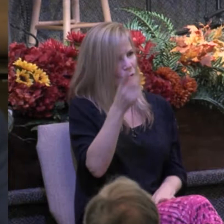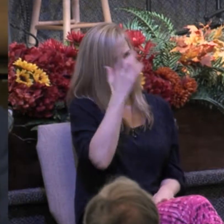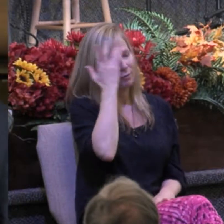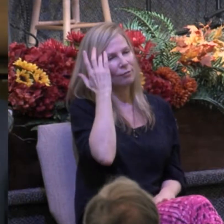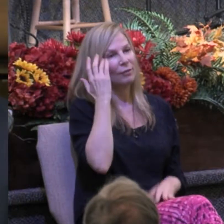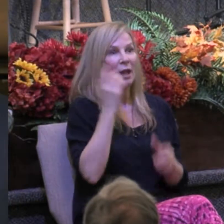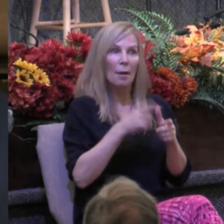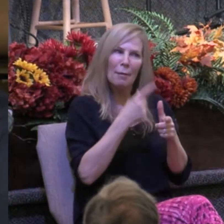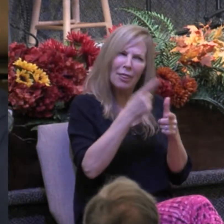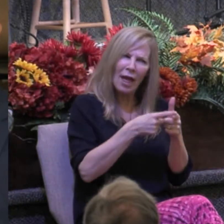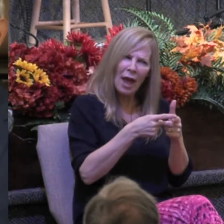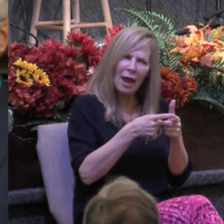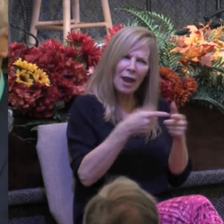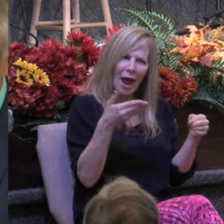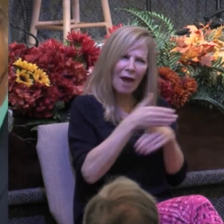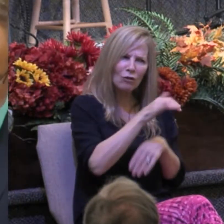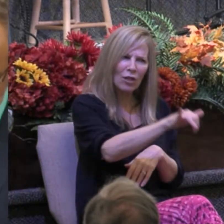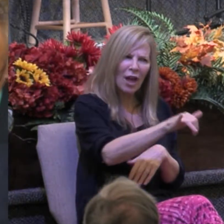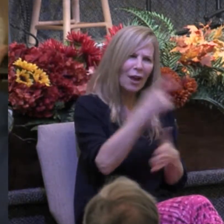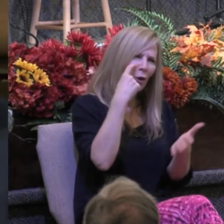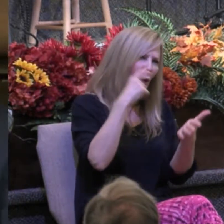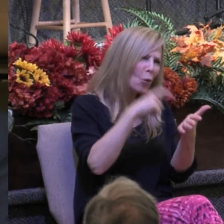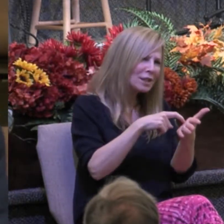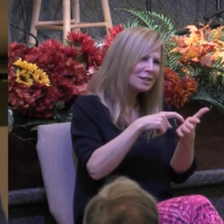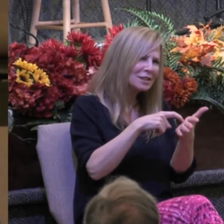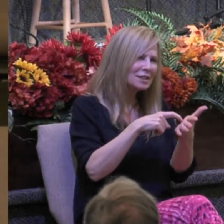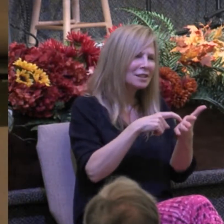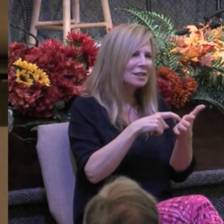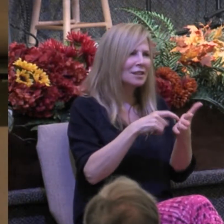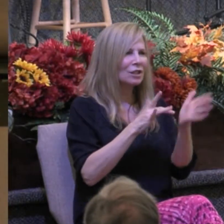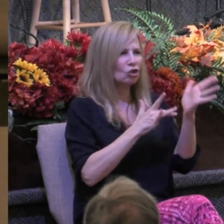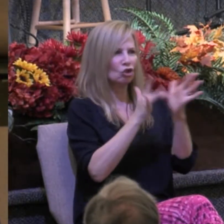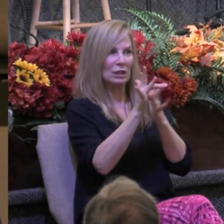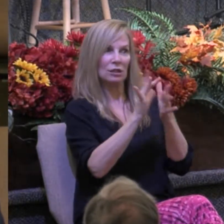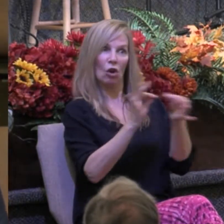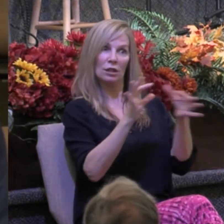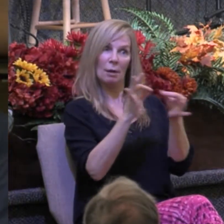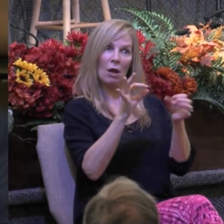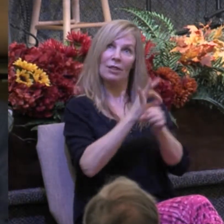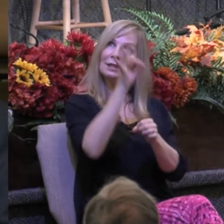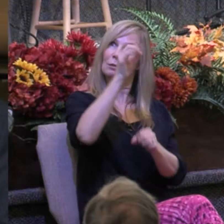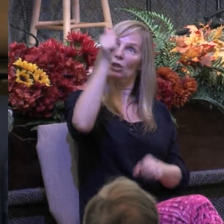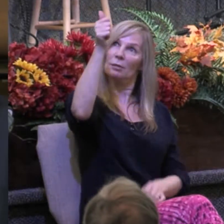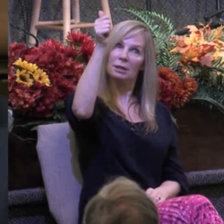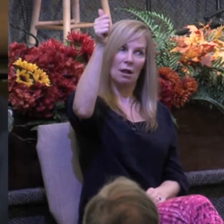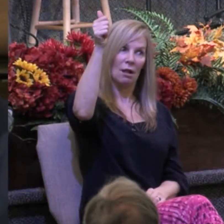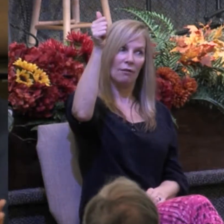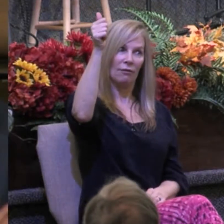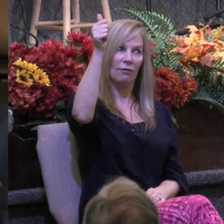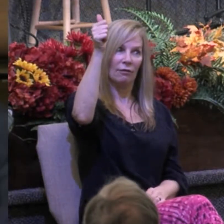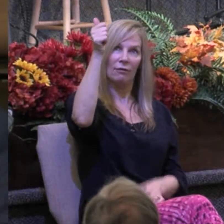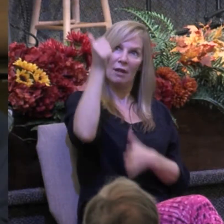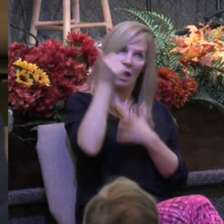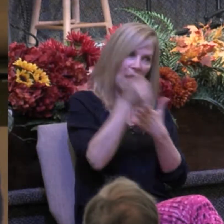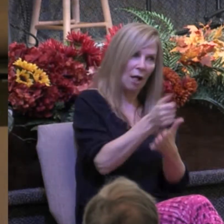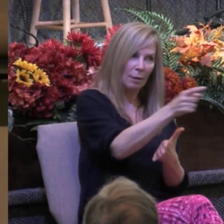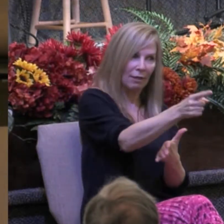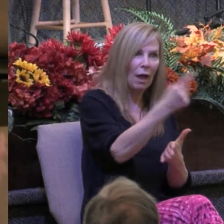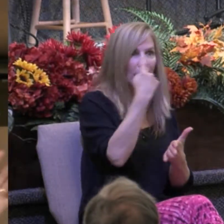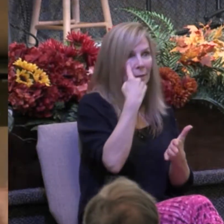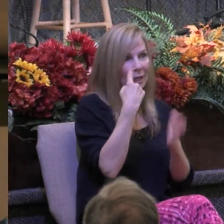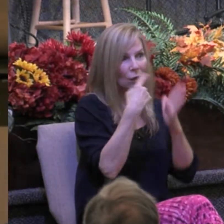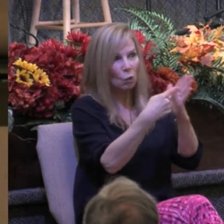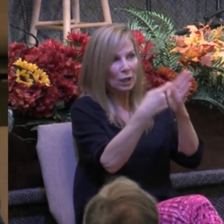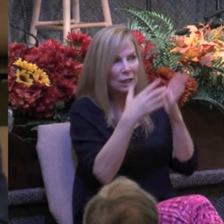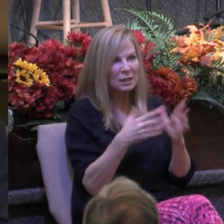then, just after this, notice what the Lord says about the Holy Spirit in connection with them being witnesses in this